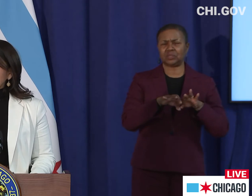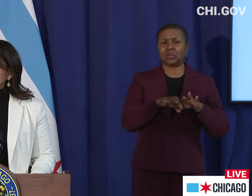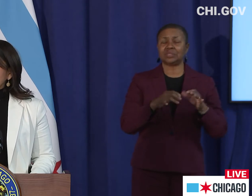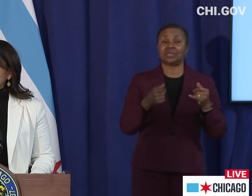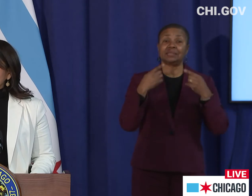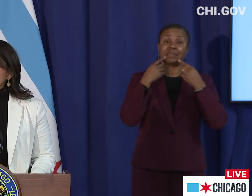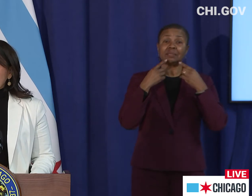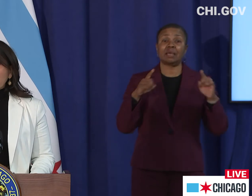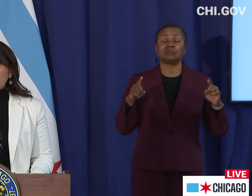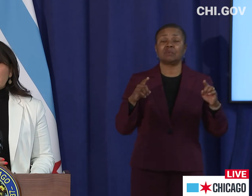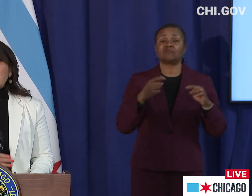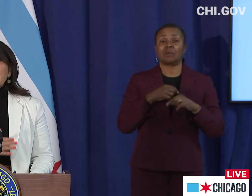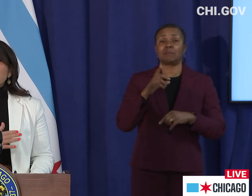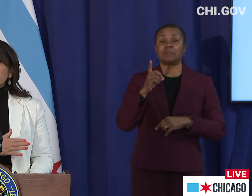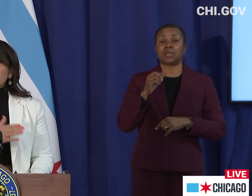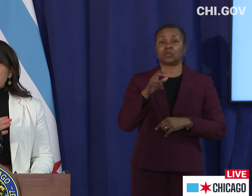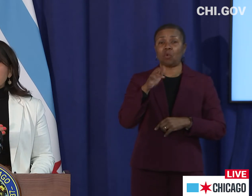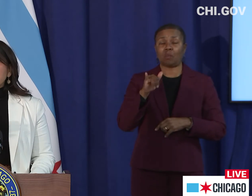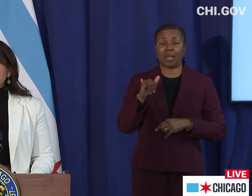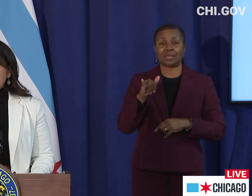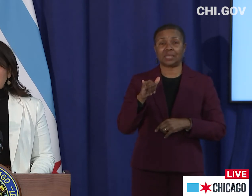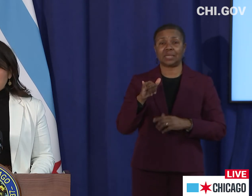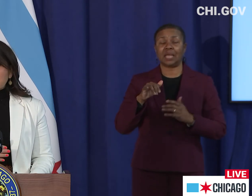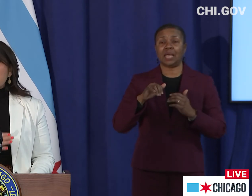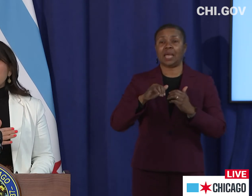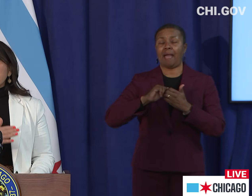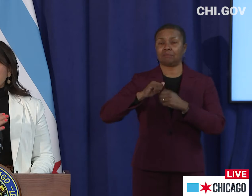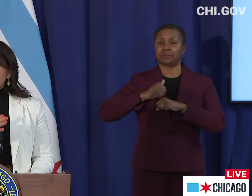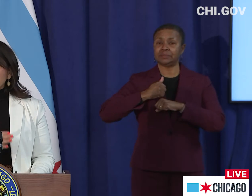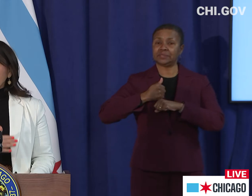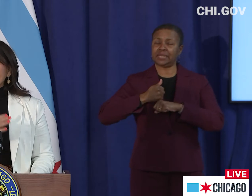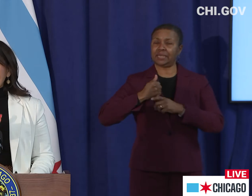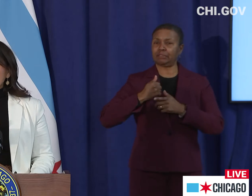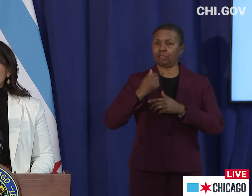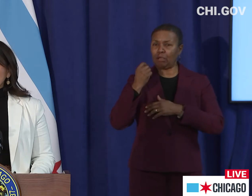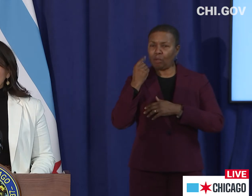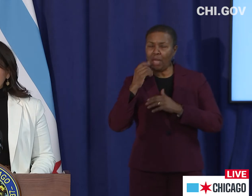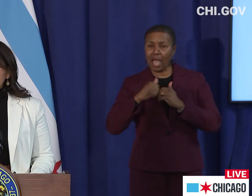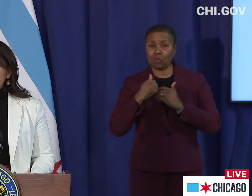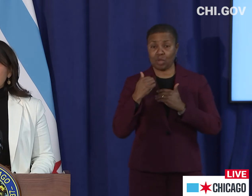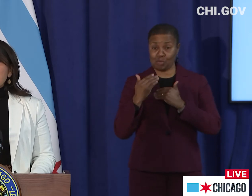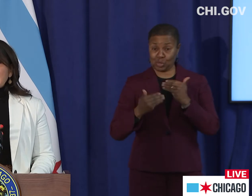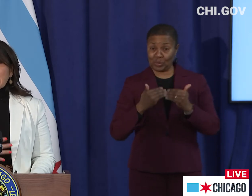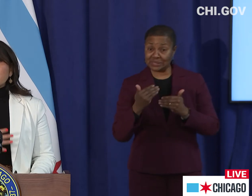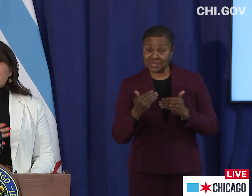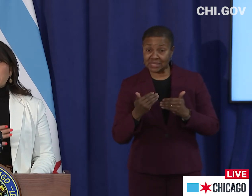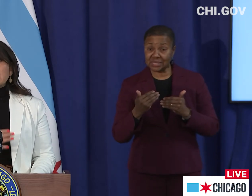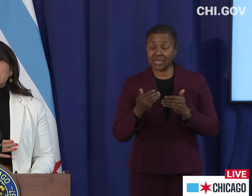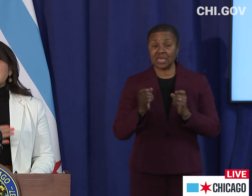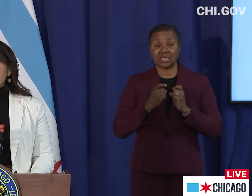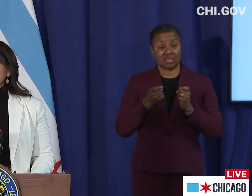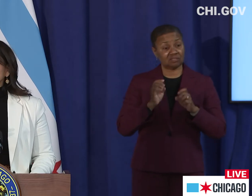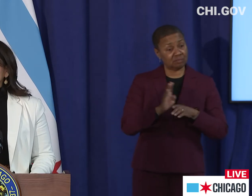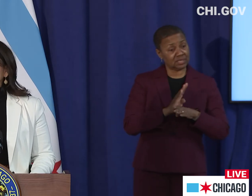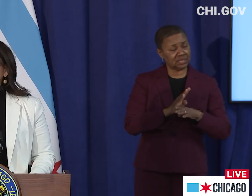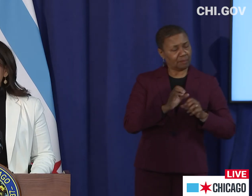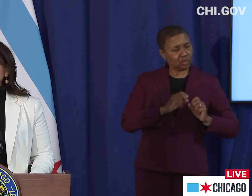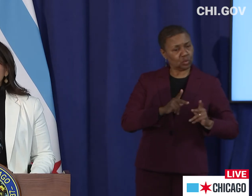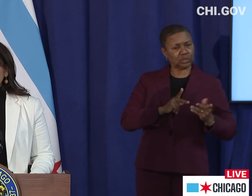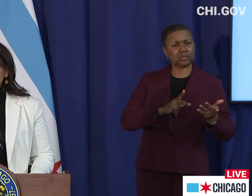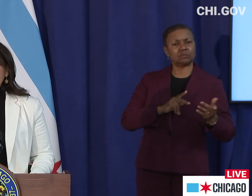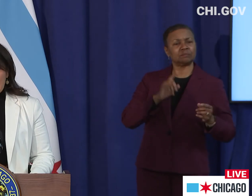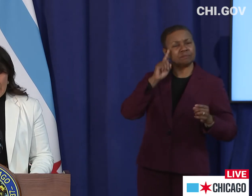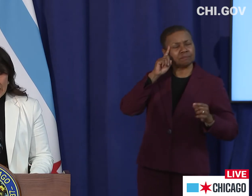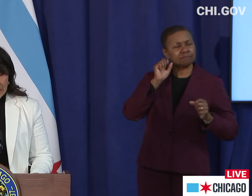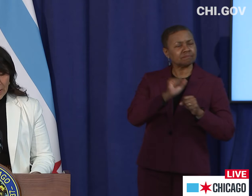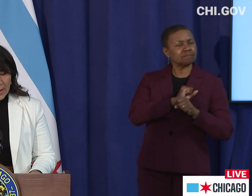today's announcement by Dr. Arwady in terms of setting the tone and understanding how we're progressing gives our businesses the opportunity to